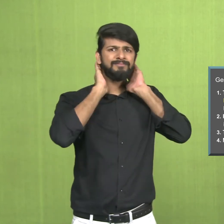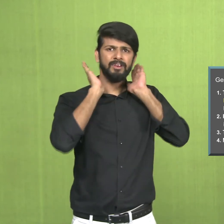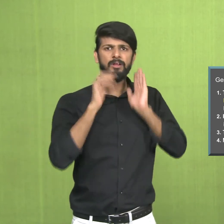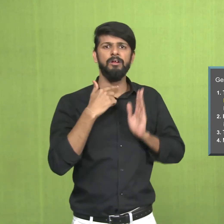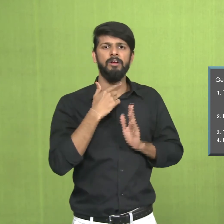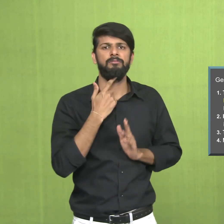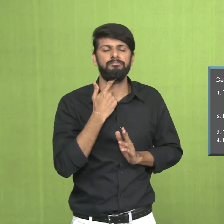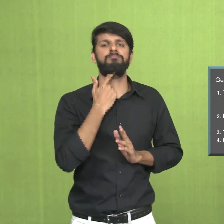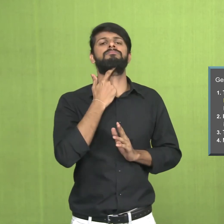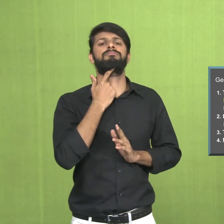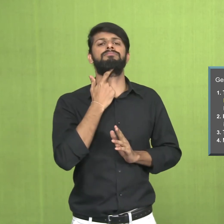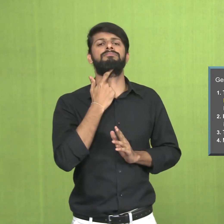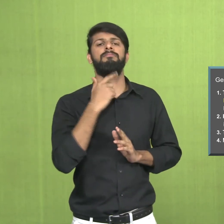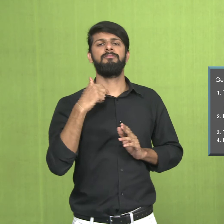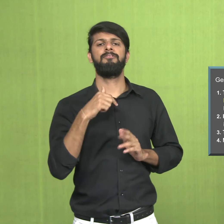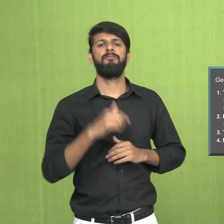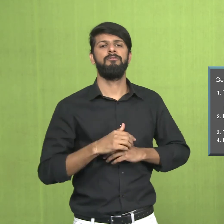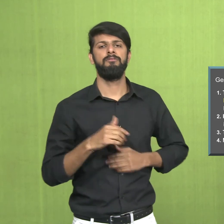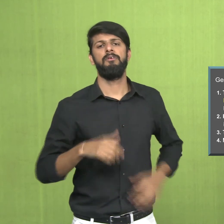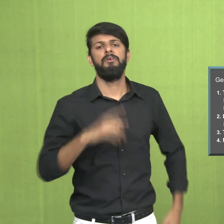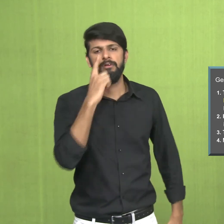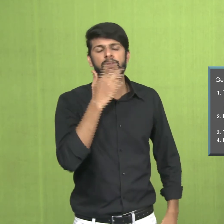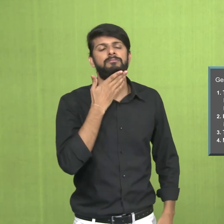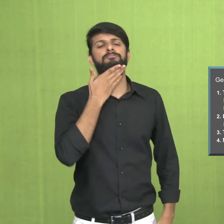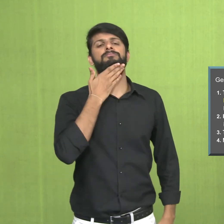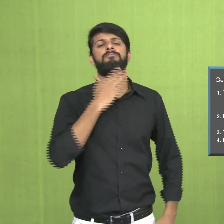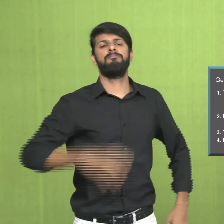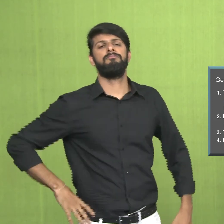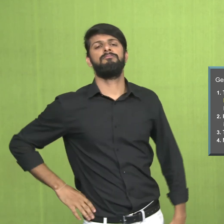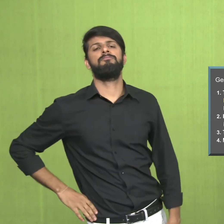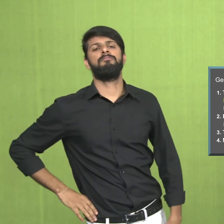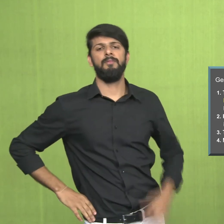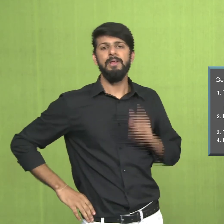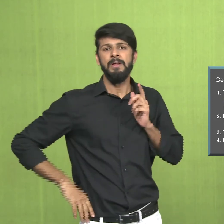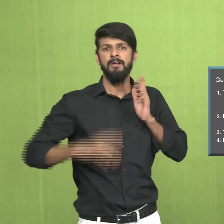And the head is slightly tilted backwards.